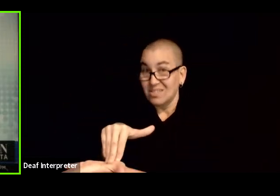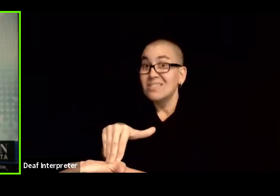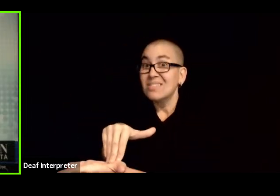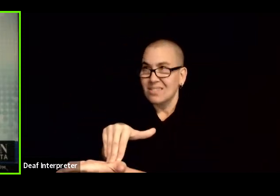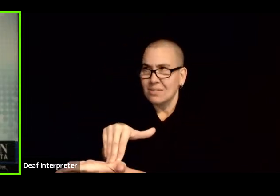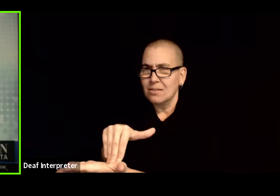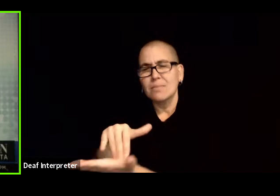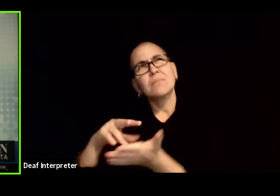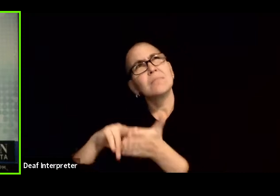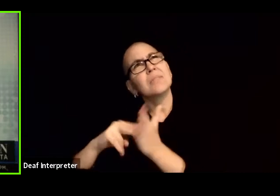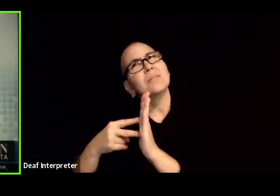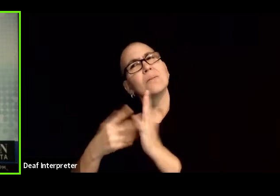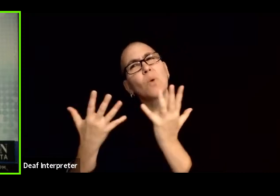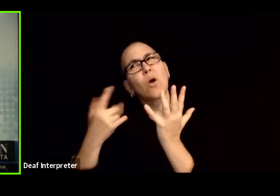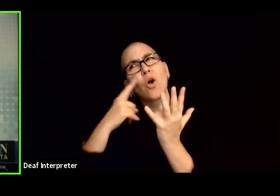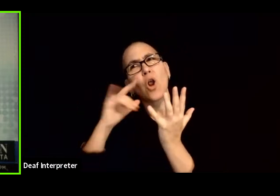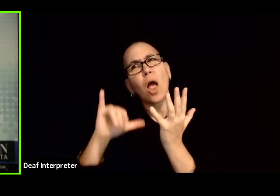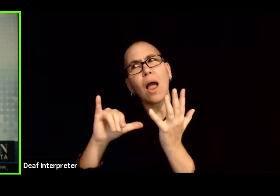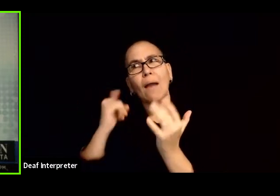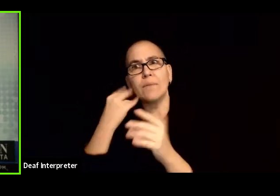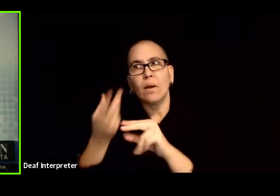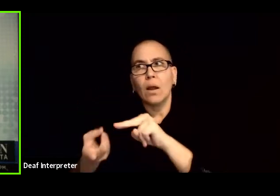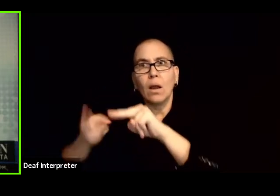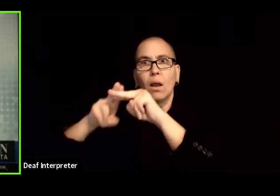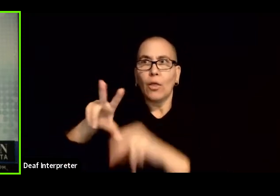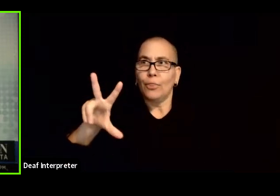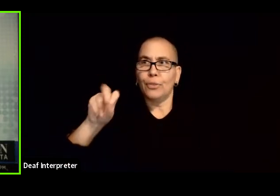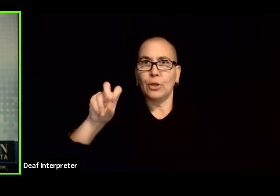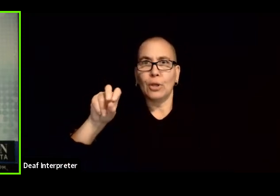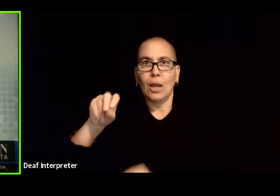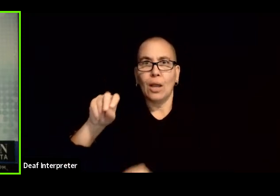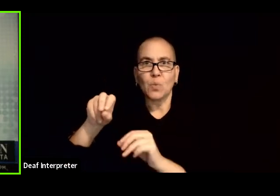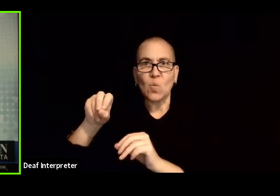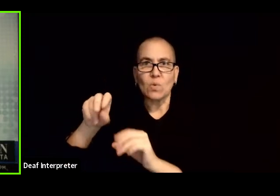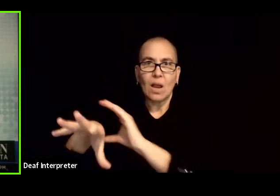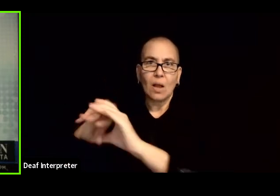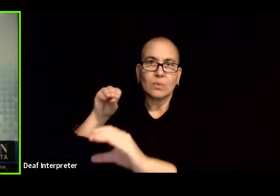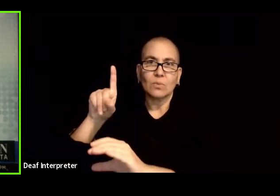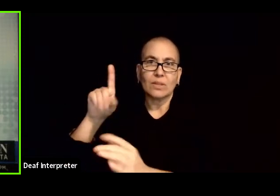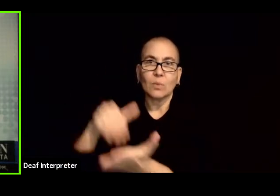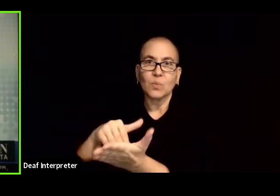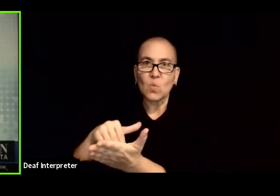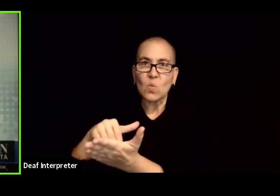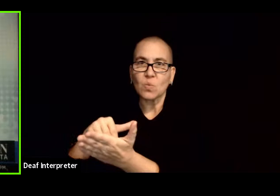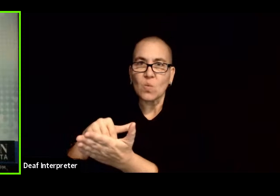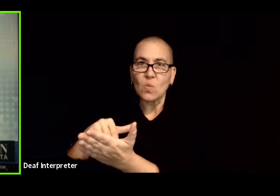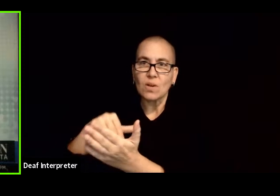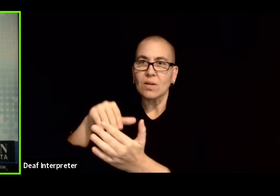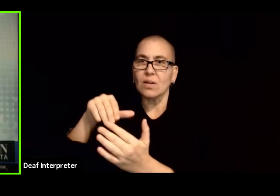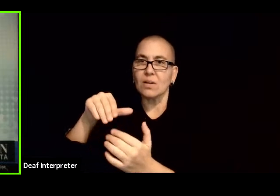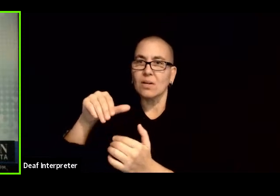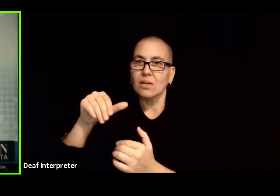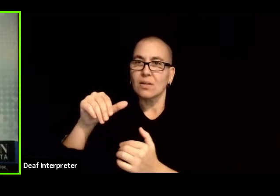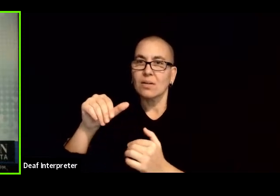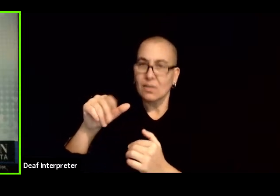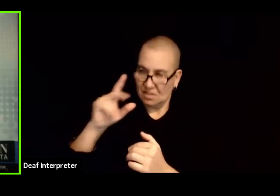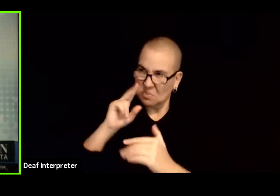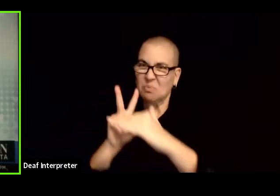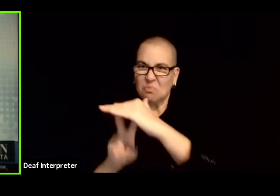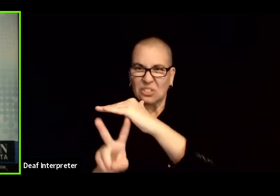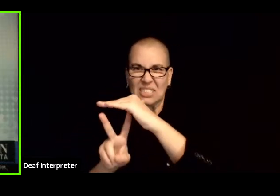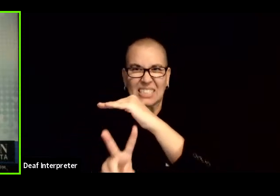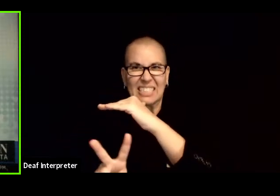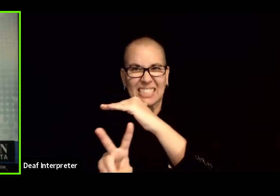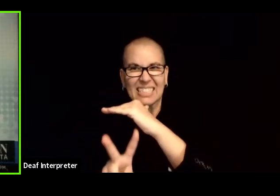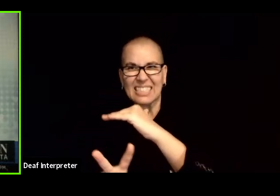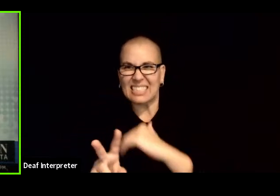projections, and we, as part of why we are urging so strenuously that as a community, we